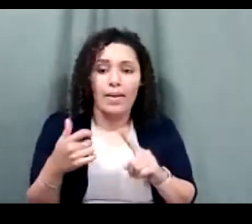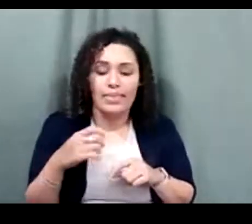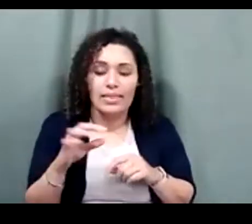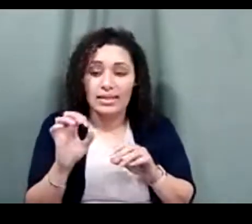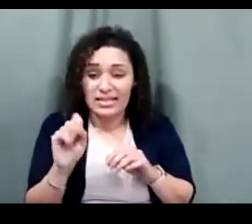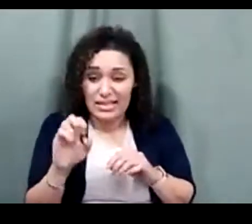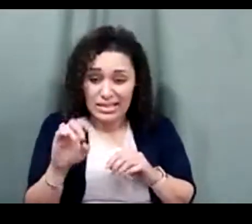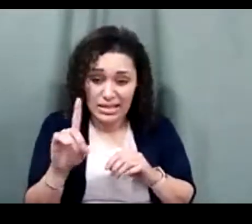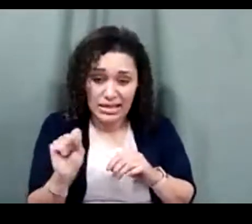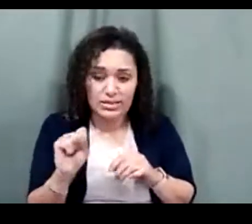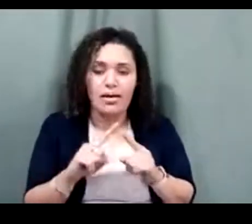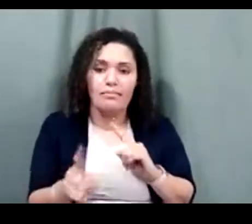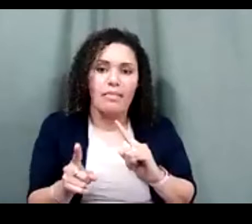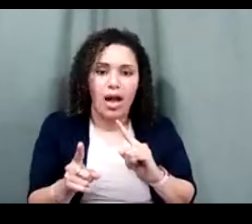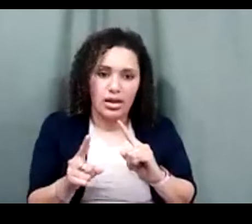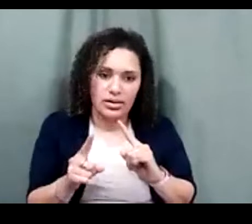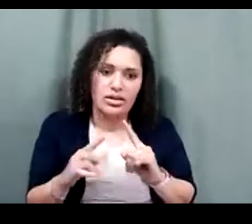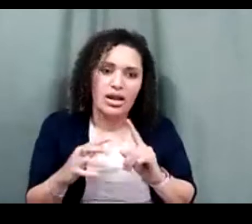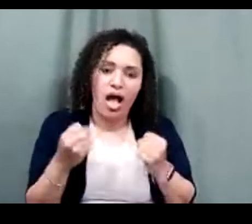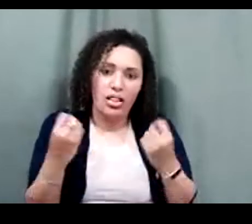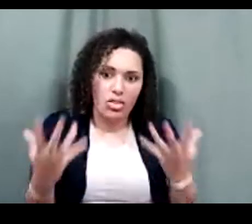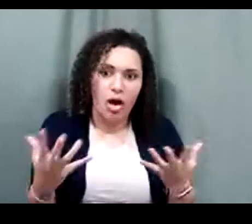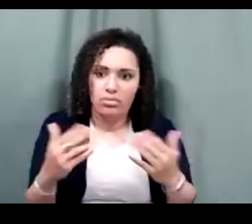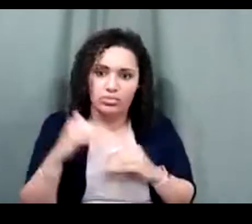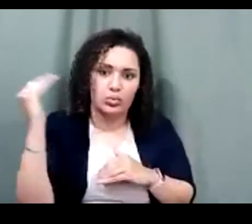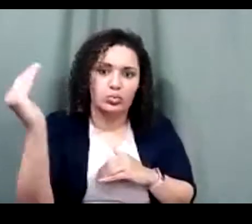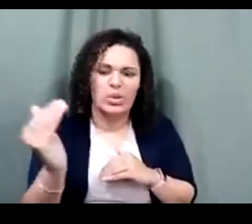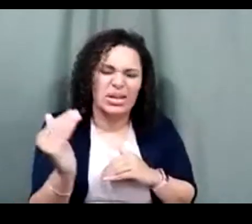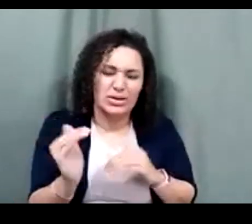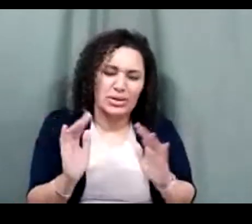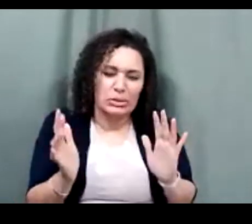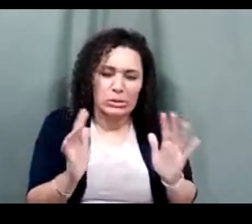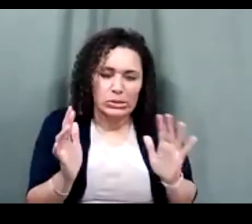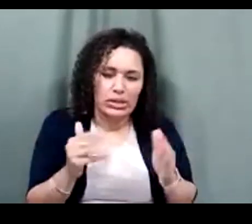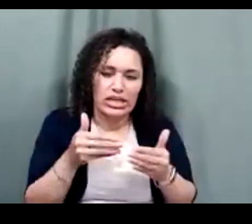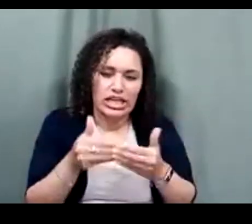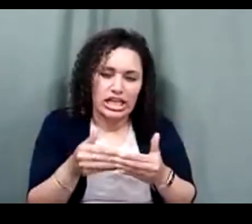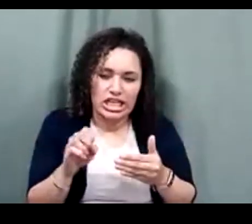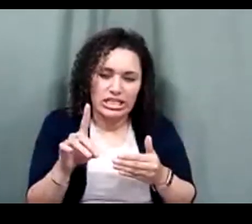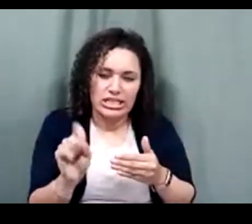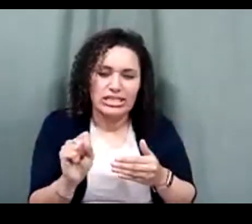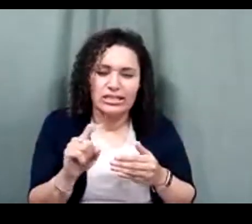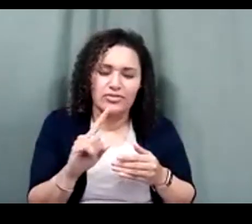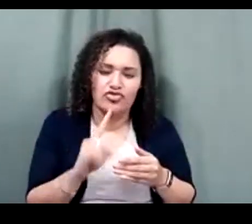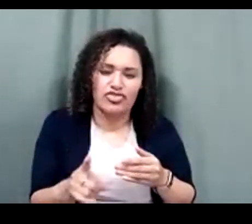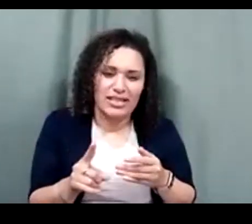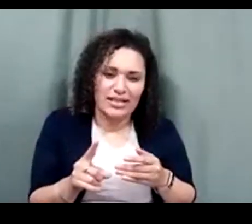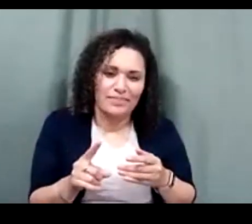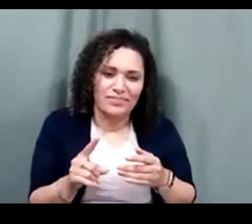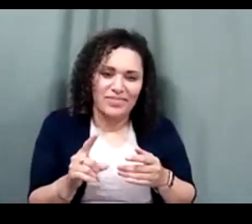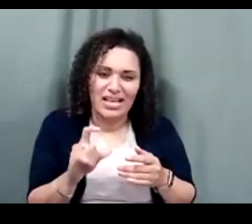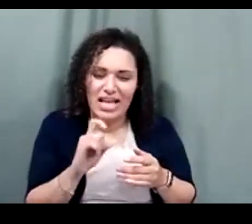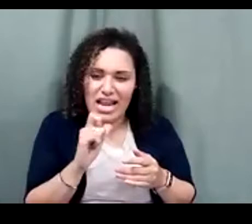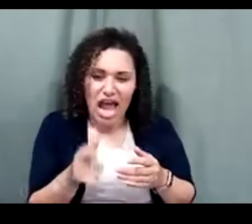lots of flow by those seeds, you're starting to get stuff that's really kind of, I don't know, angular. What's the opposite of soft? I